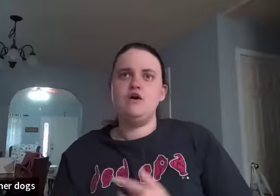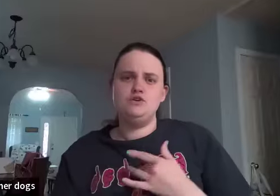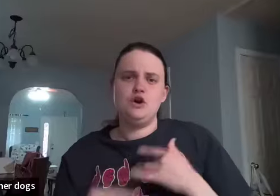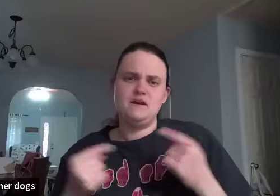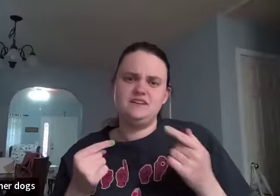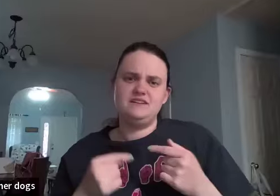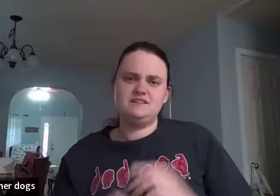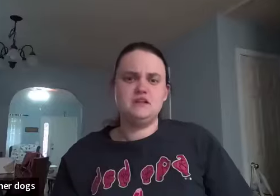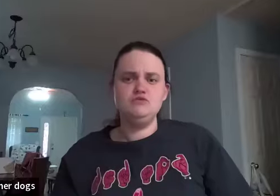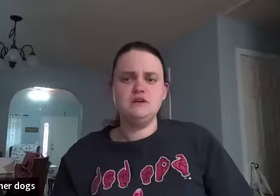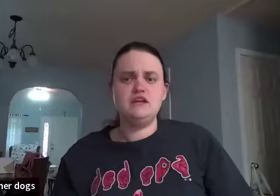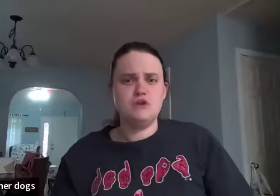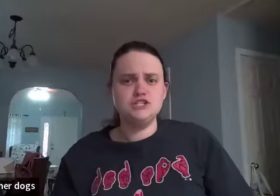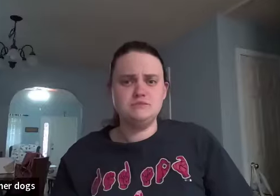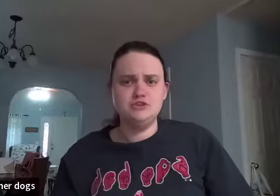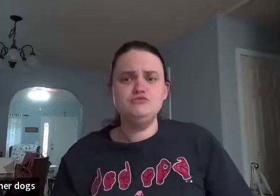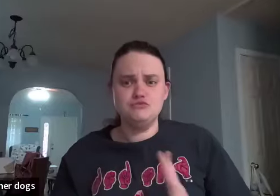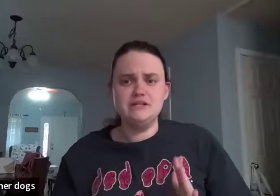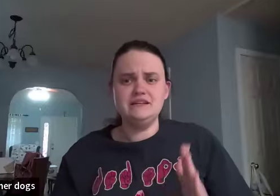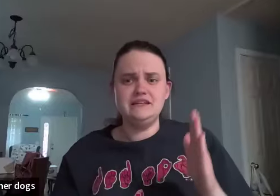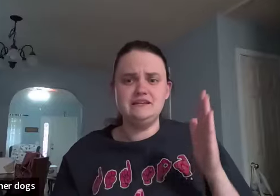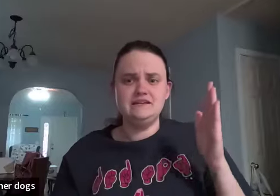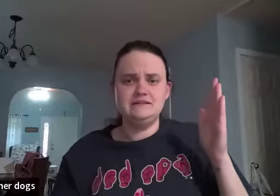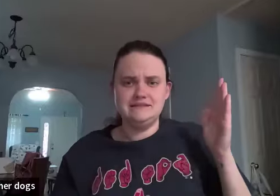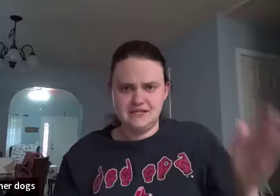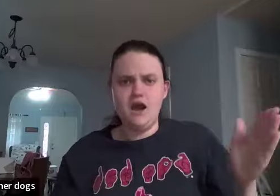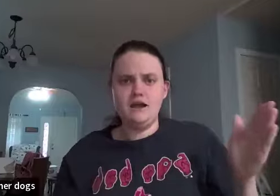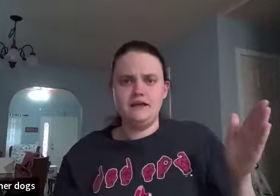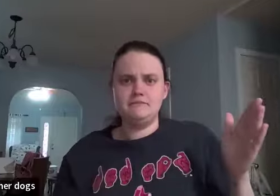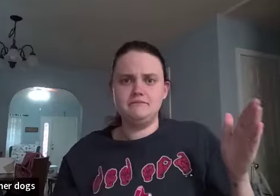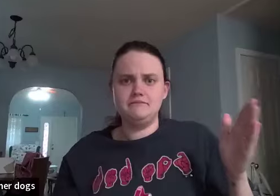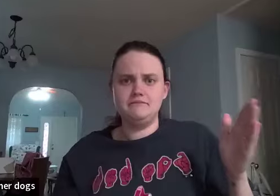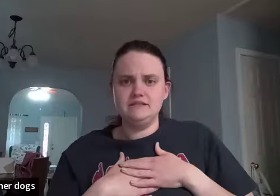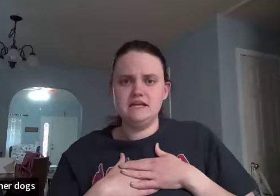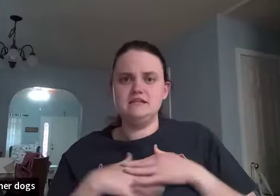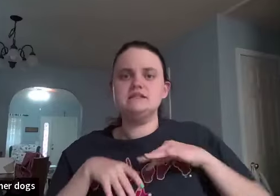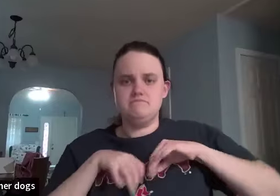oh, you hurt my feelings, but like you really crushed me. You really got like intense,